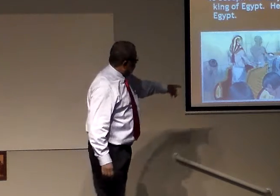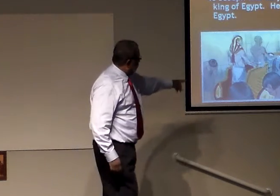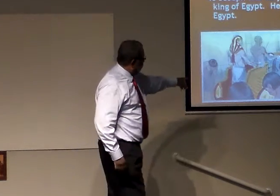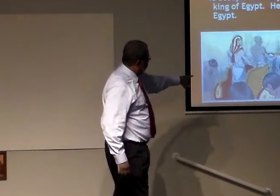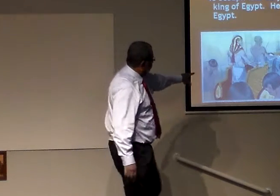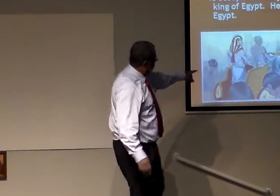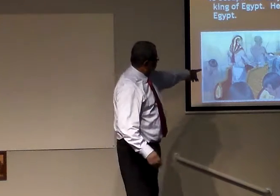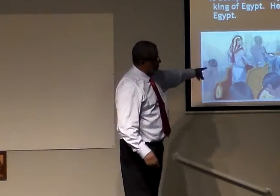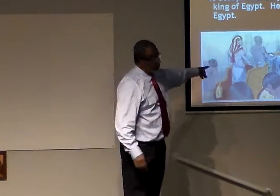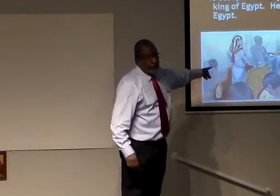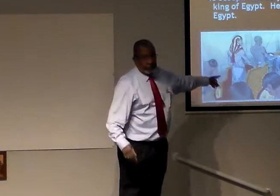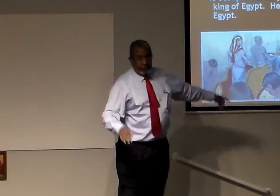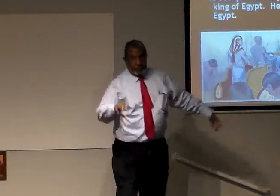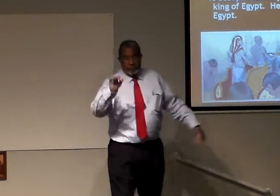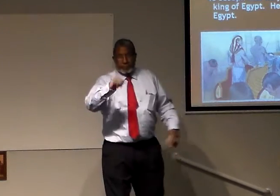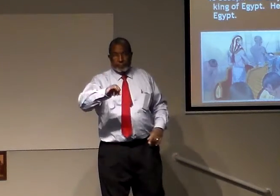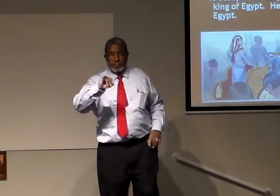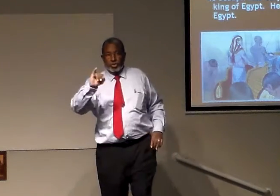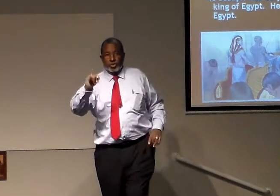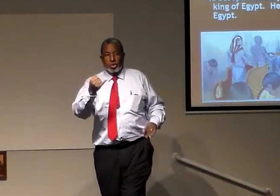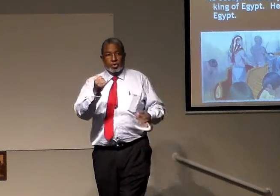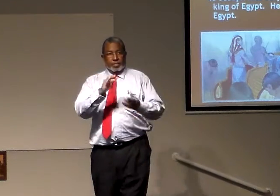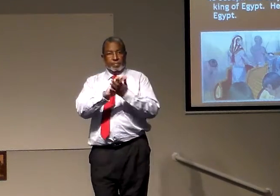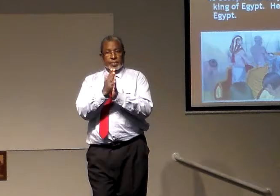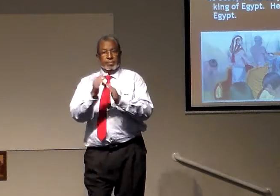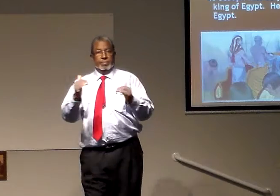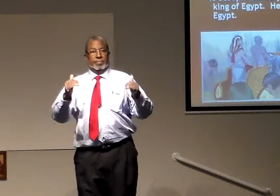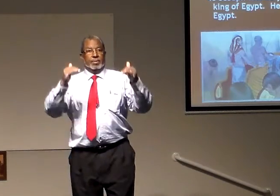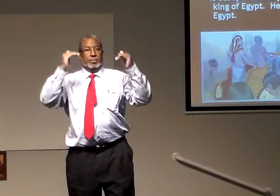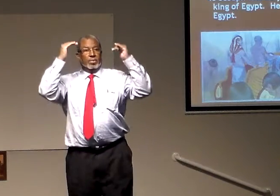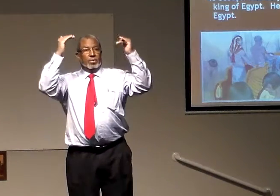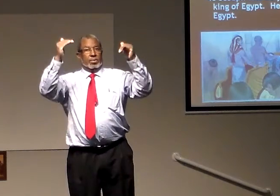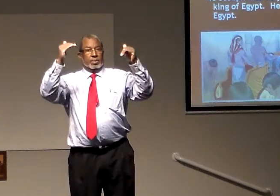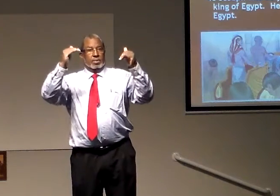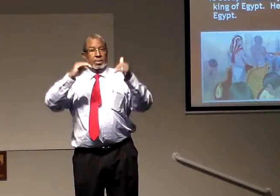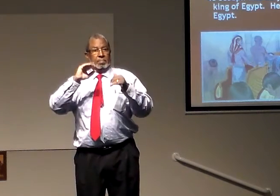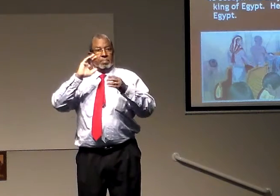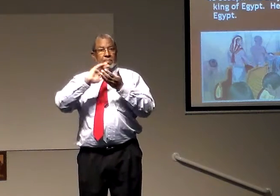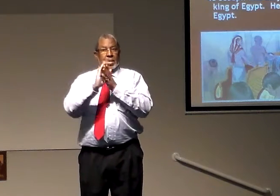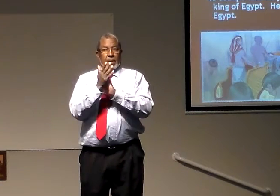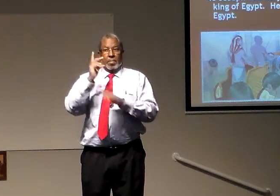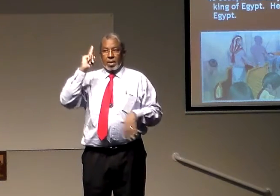began to serving the king of Egypt.